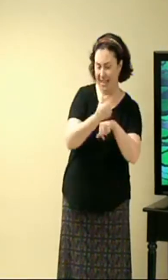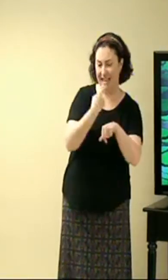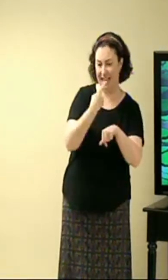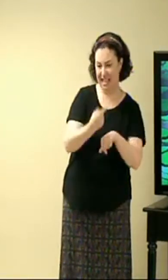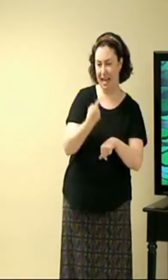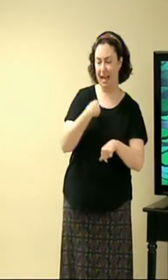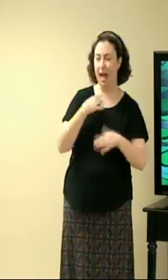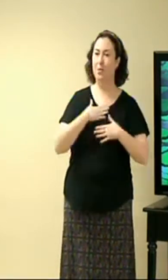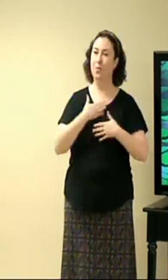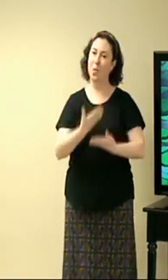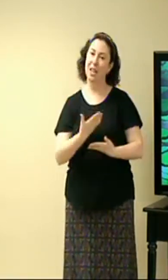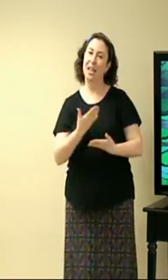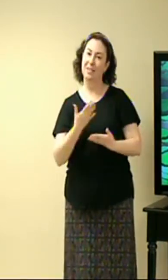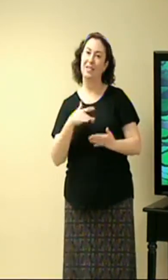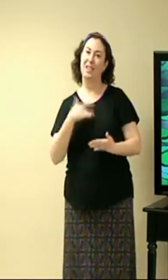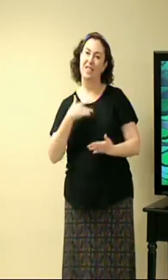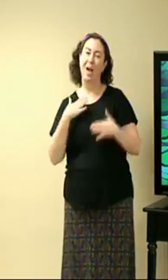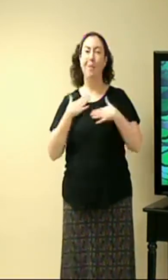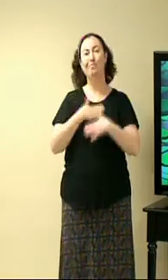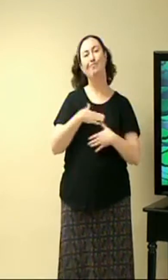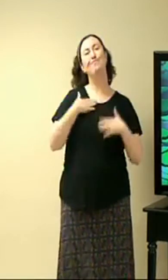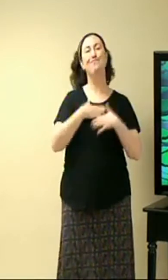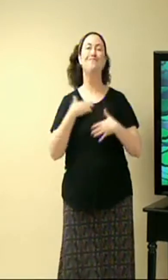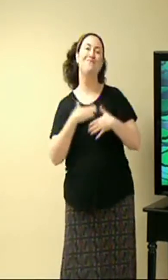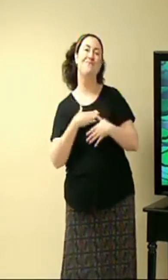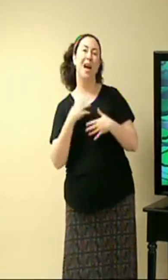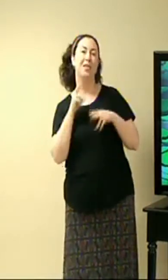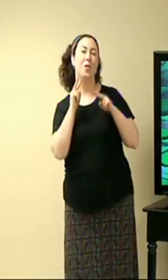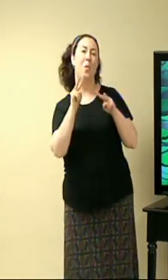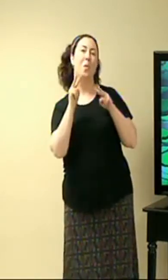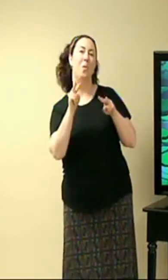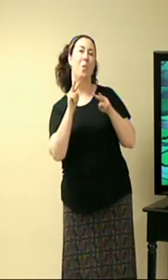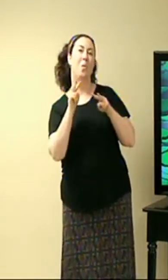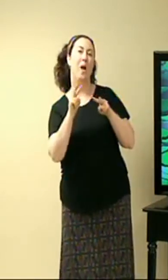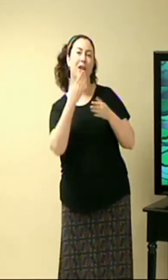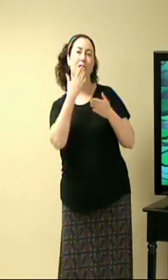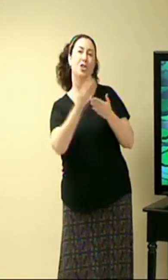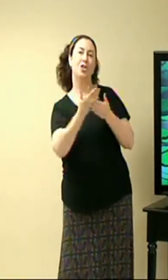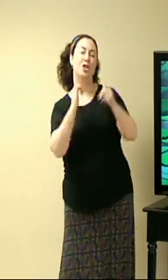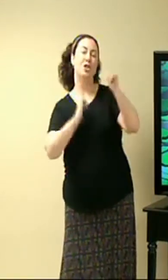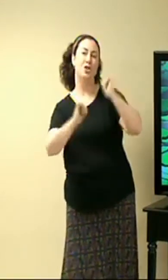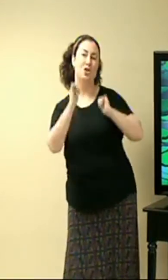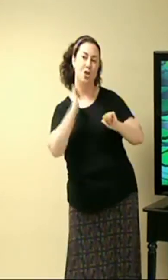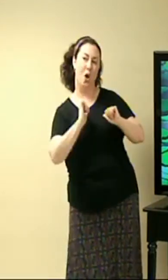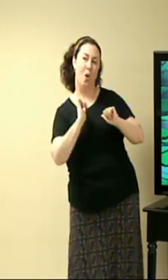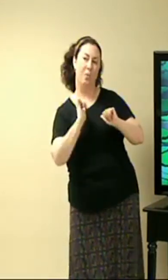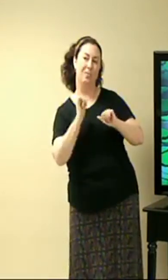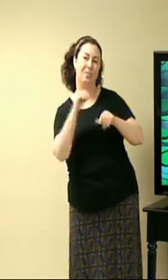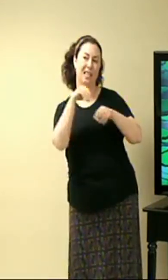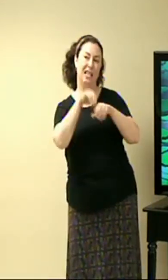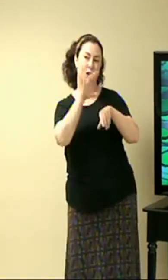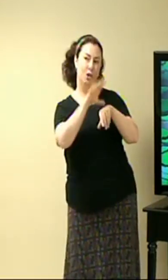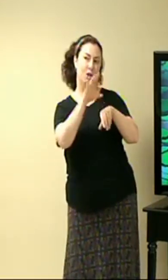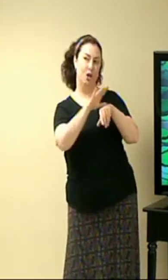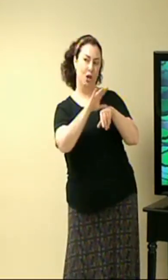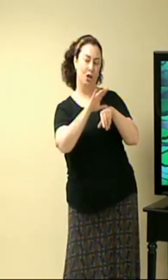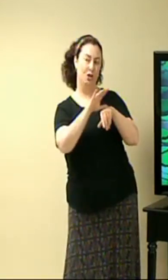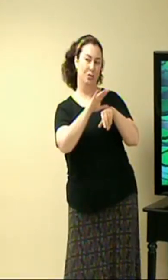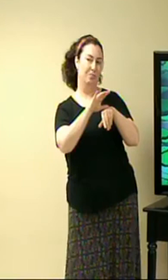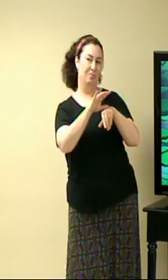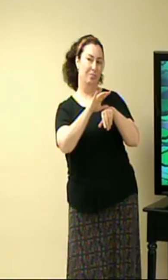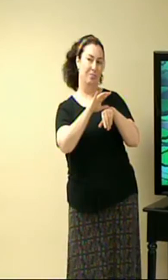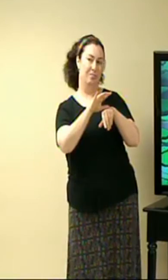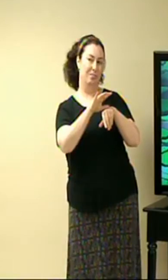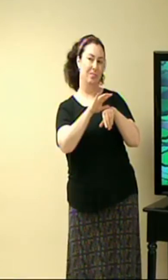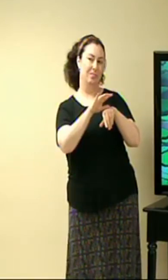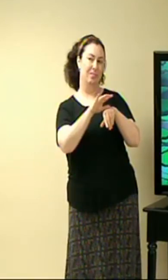take up my cross and I will die with Jesus. Those are radically different concepts. But friends, I believe all